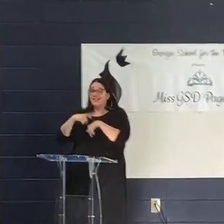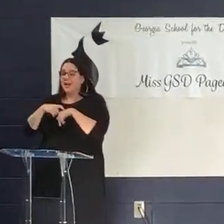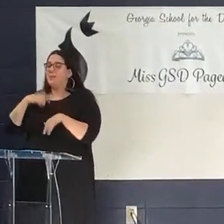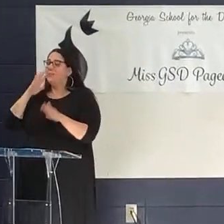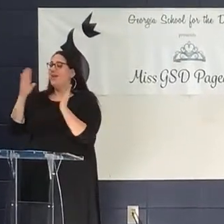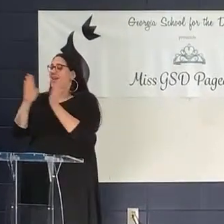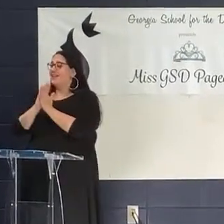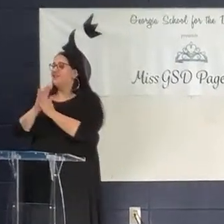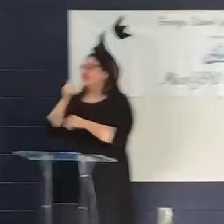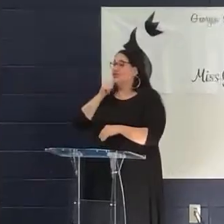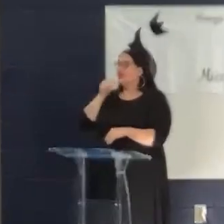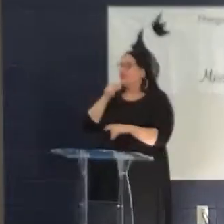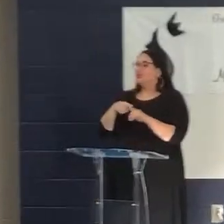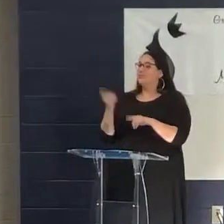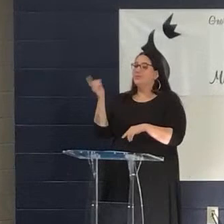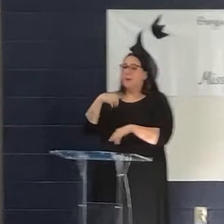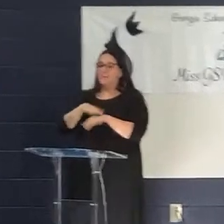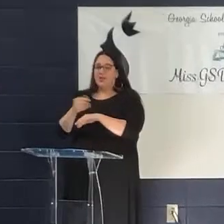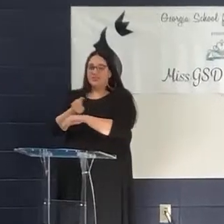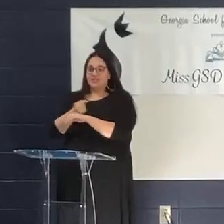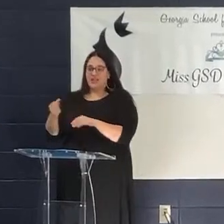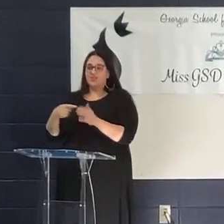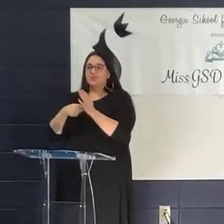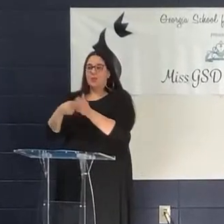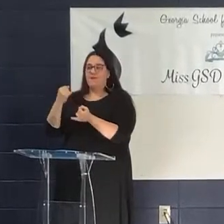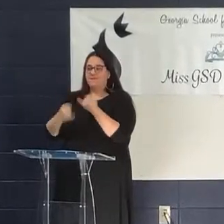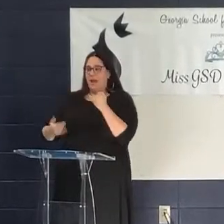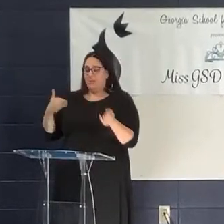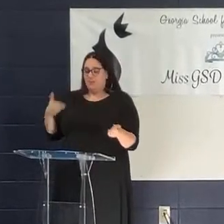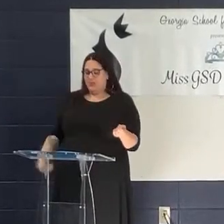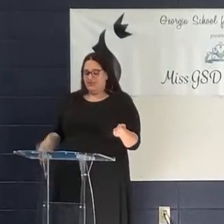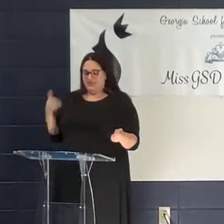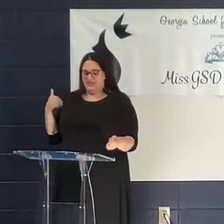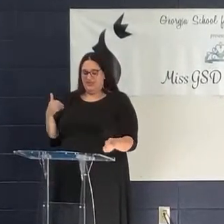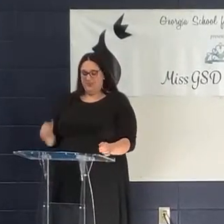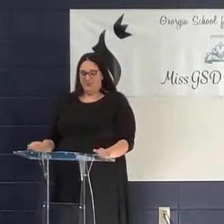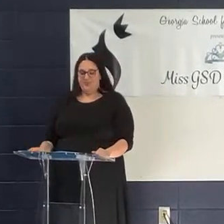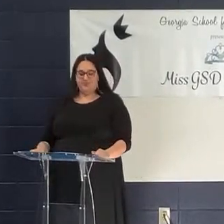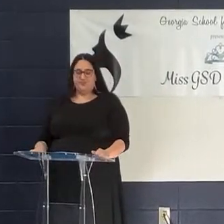Now again, at this time, we're going to ask the girls to come back on stage for a final presentation.